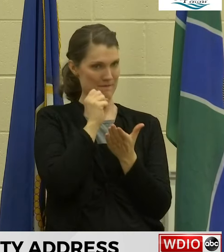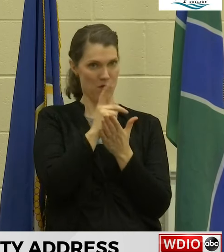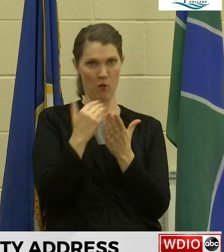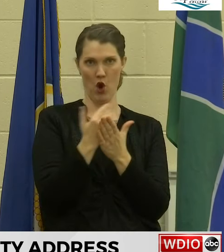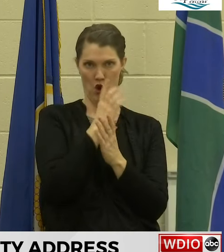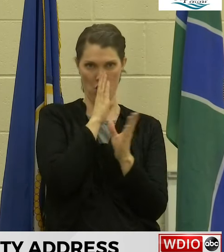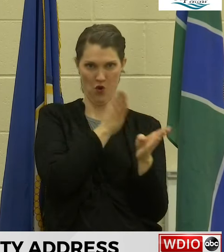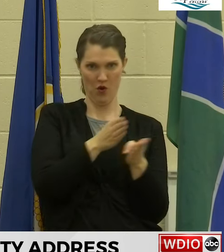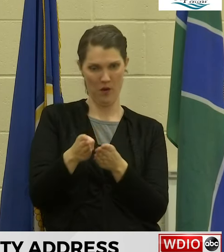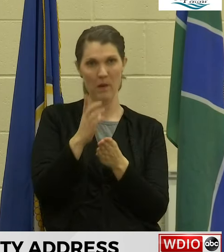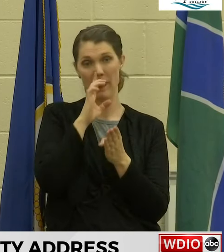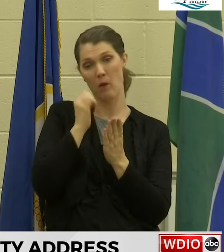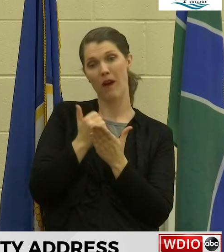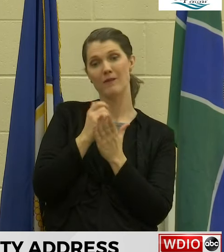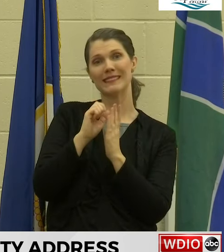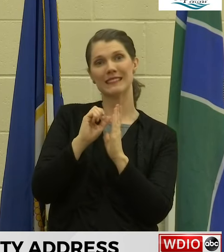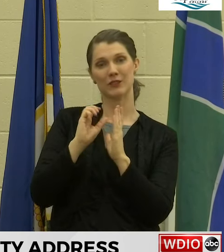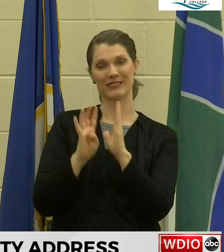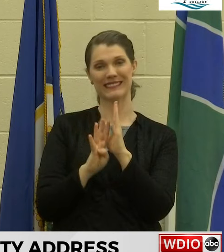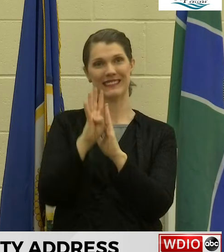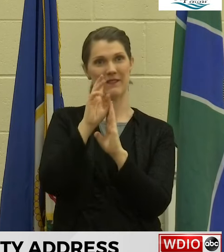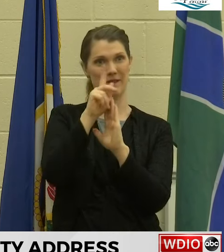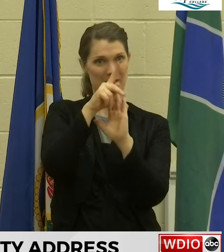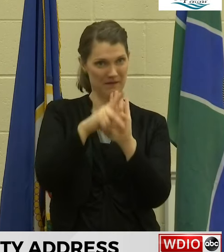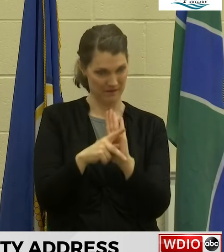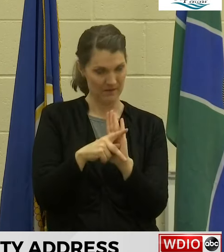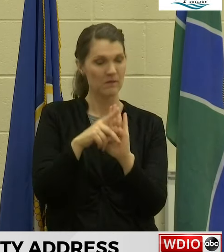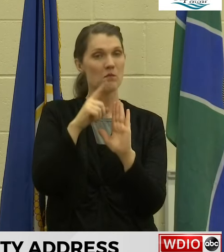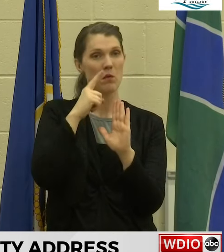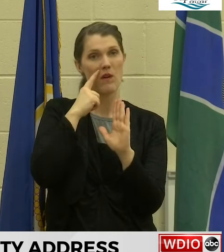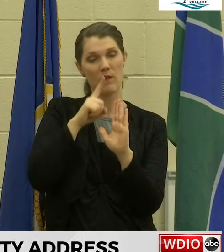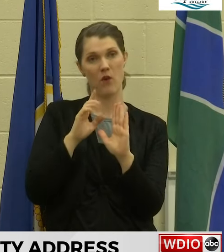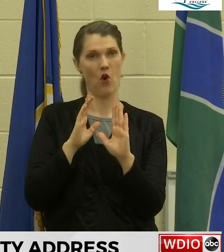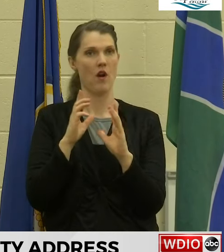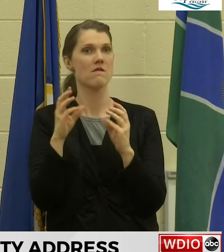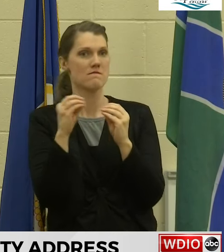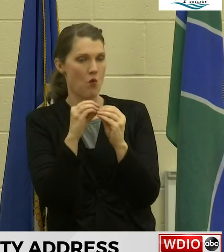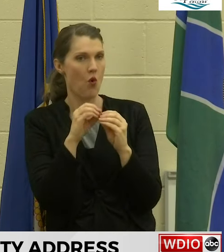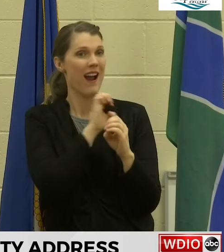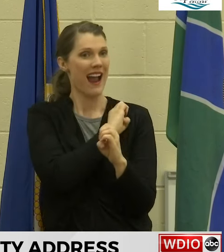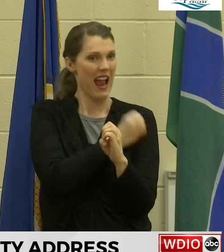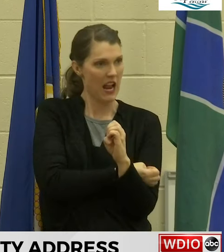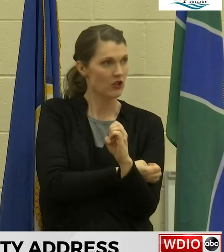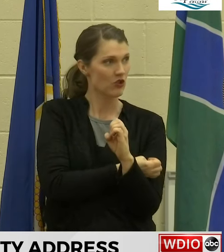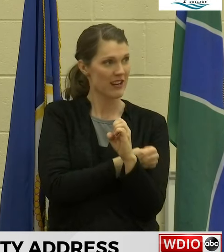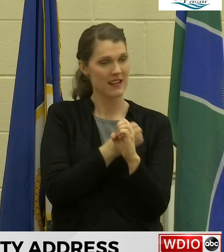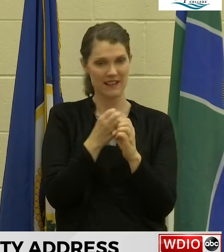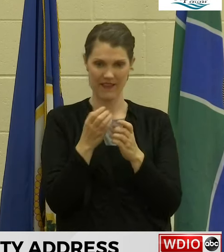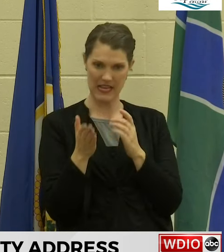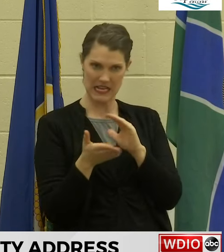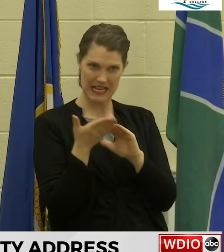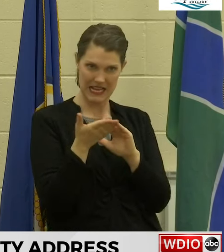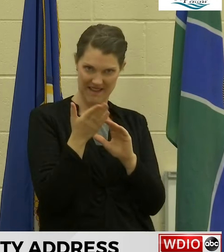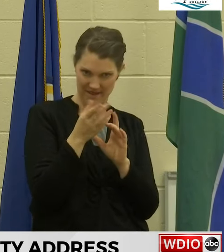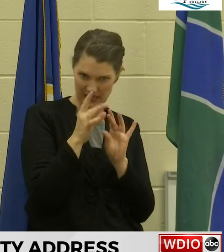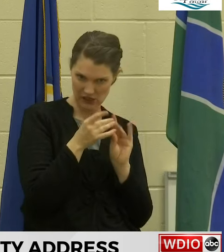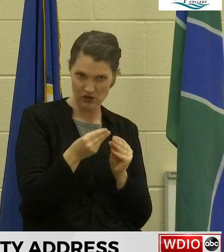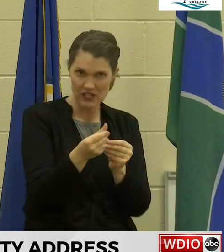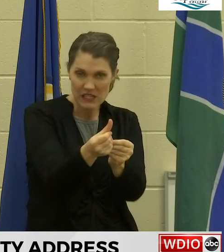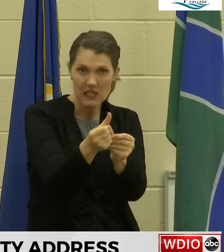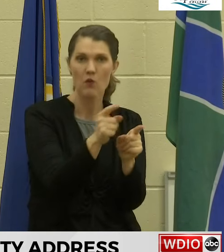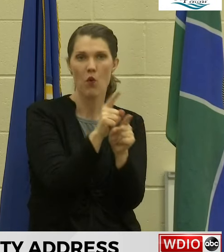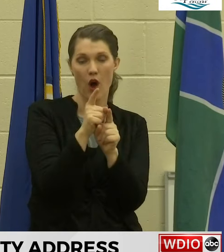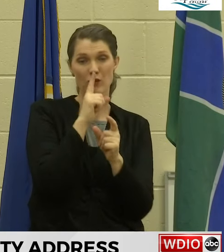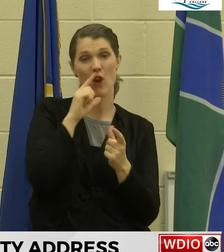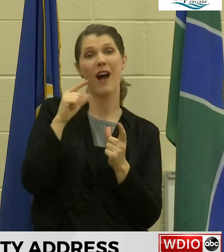help develop the policies and drive the city strategy for greater energy efficiency and reducing